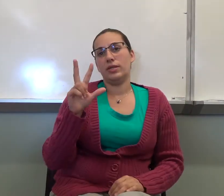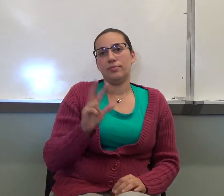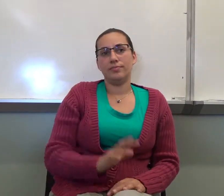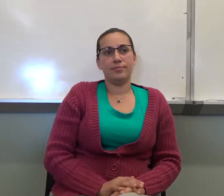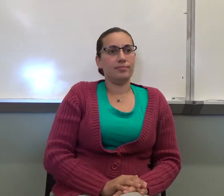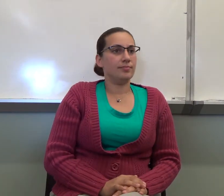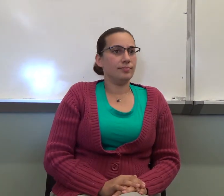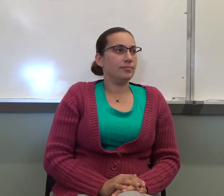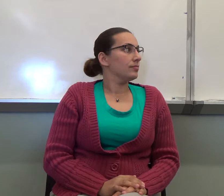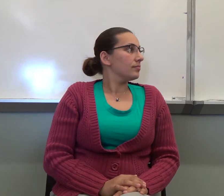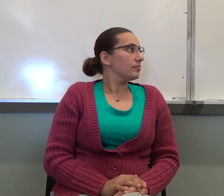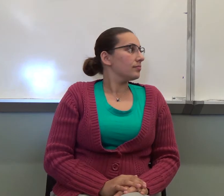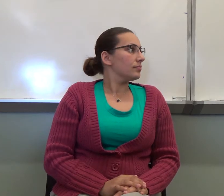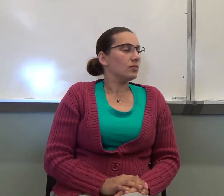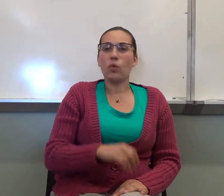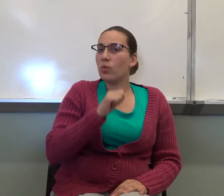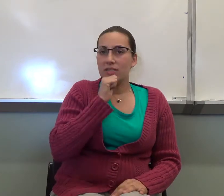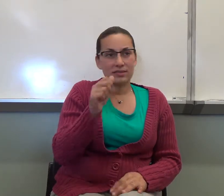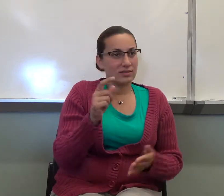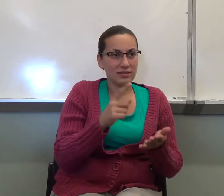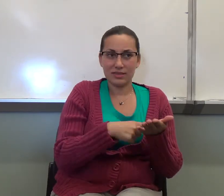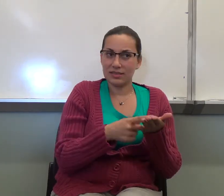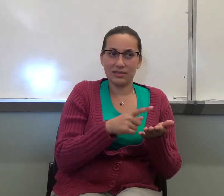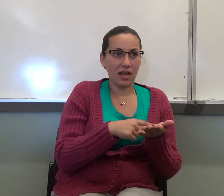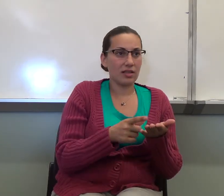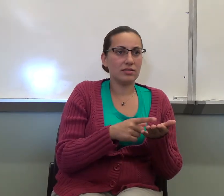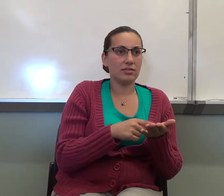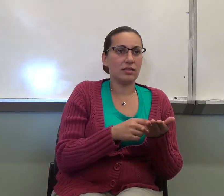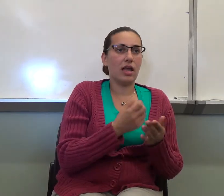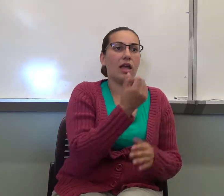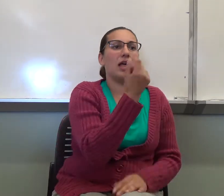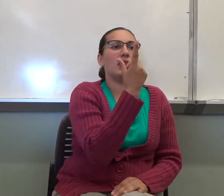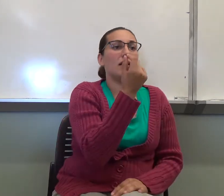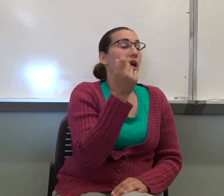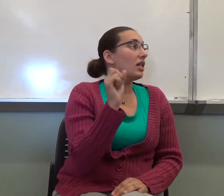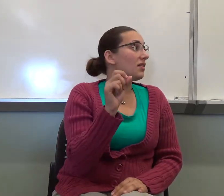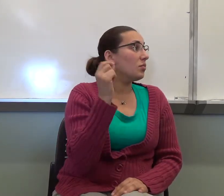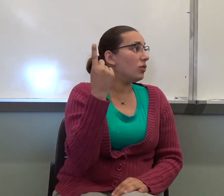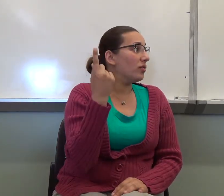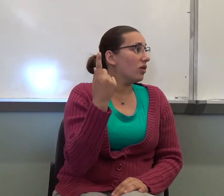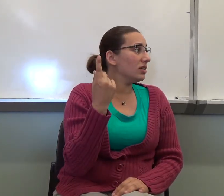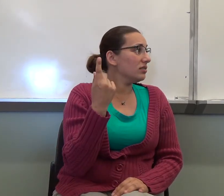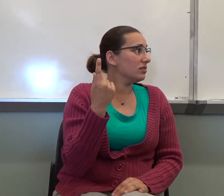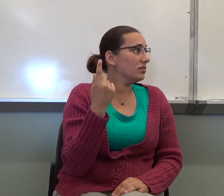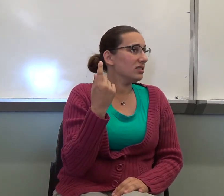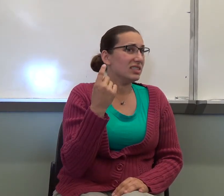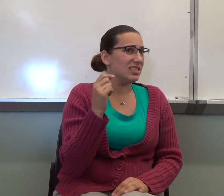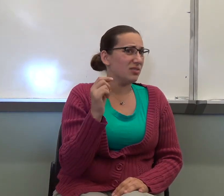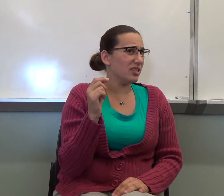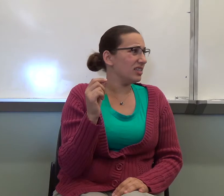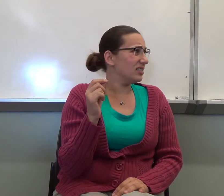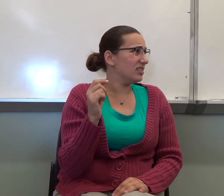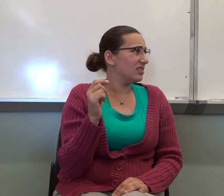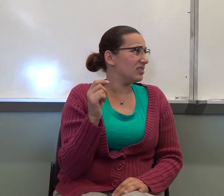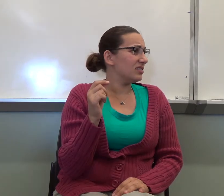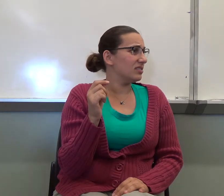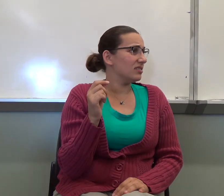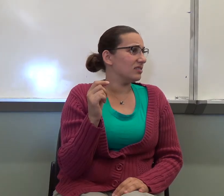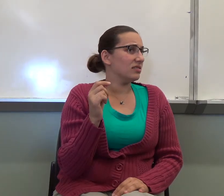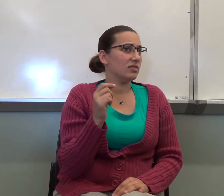That's a topic we didn't cover last time. That's why I'm surprised that I sounded... 11.1, 63? No wonder